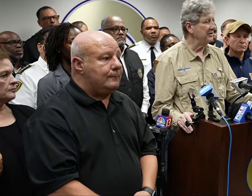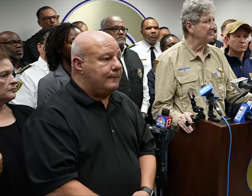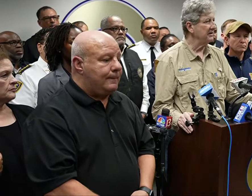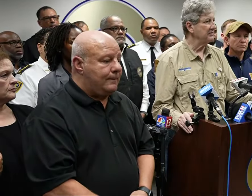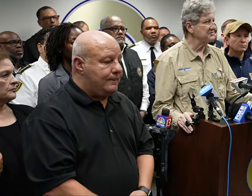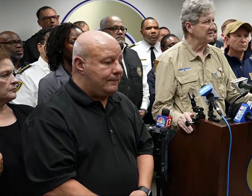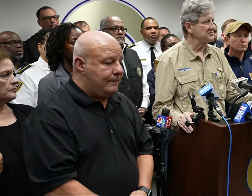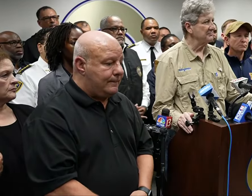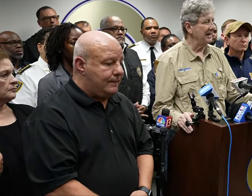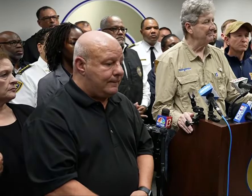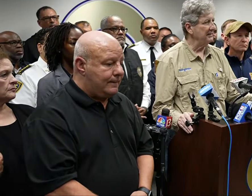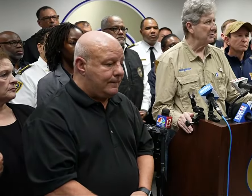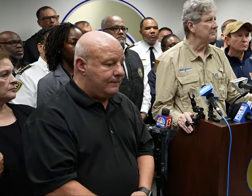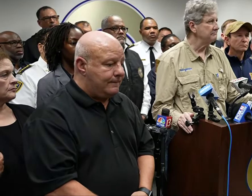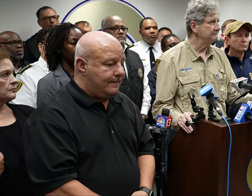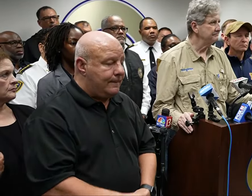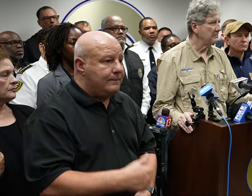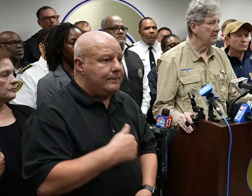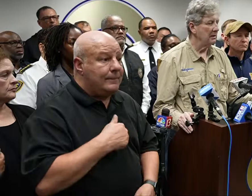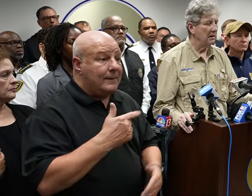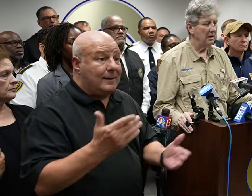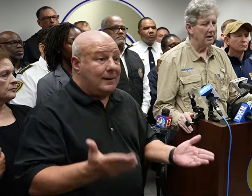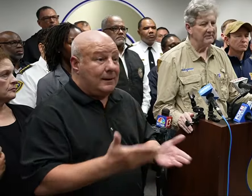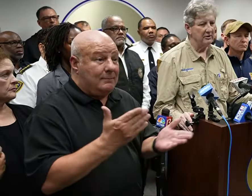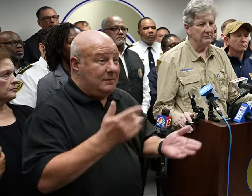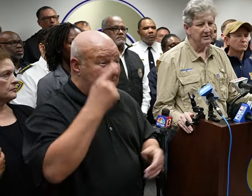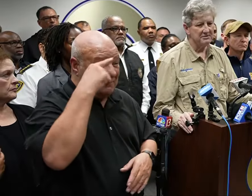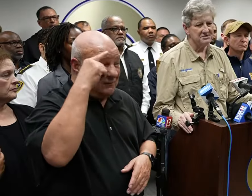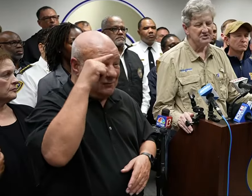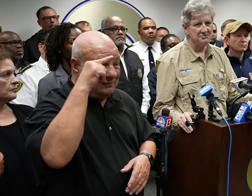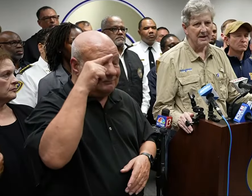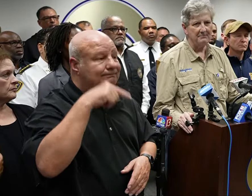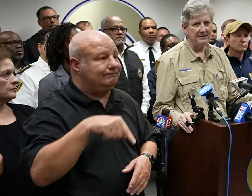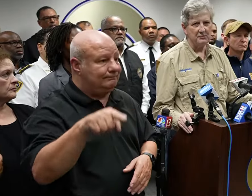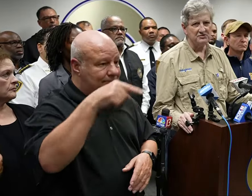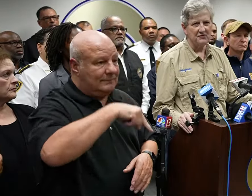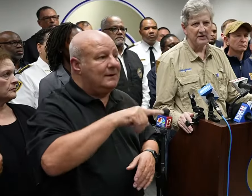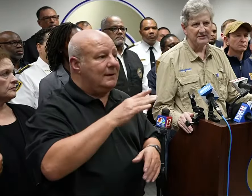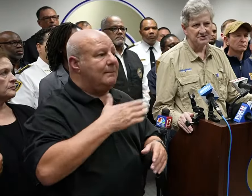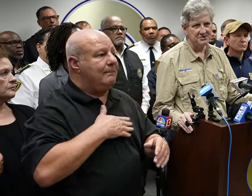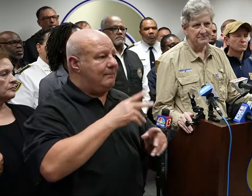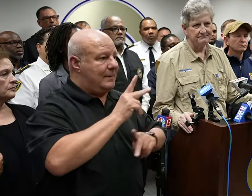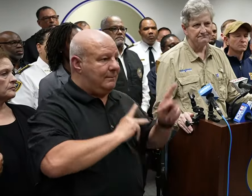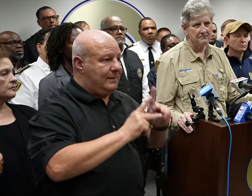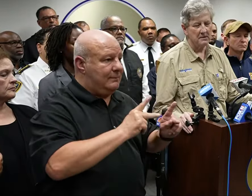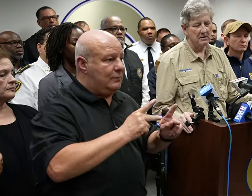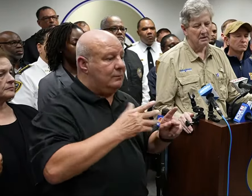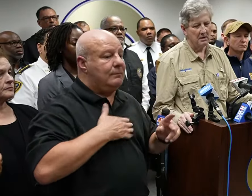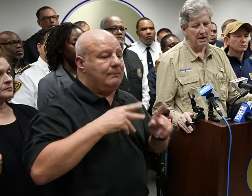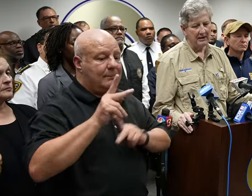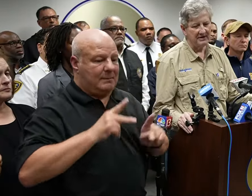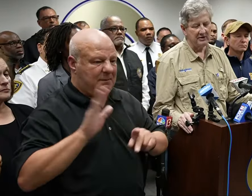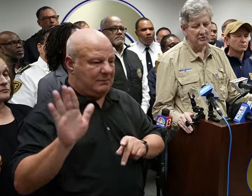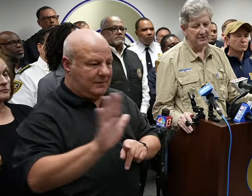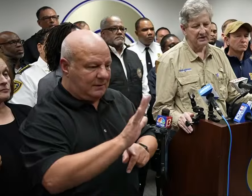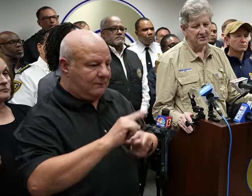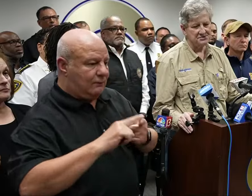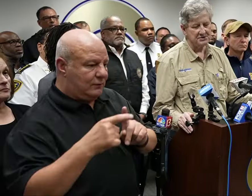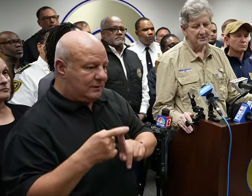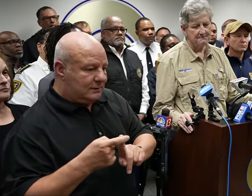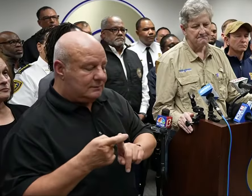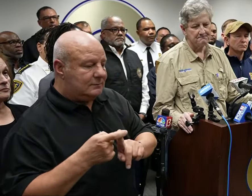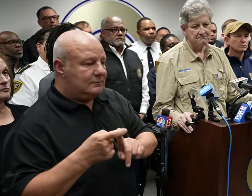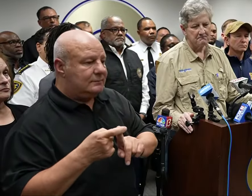I'm here because these are my people. I'm here because these are my people's friends. I'm here